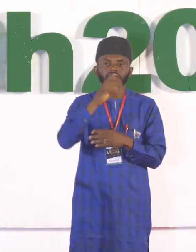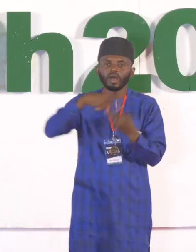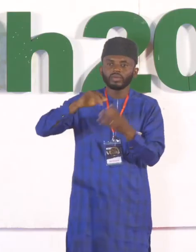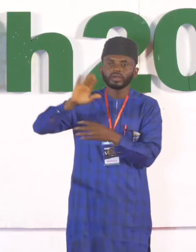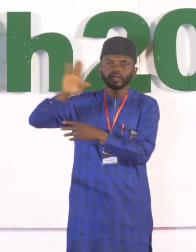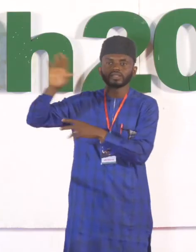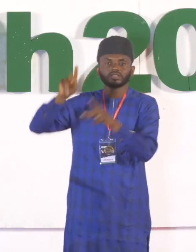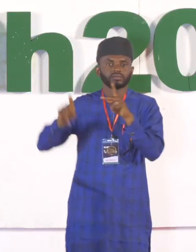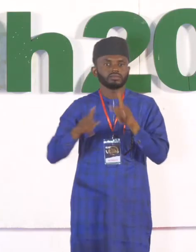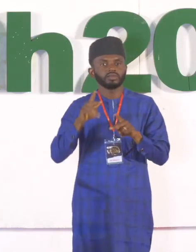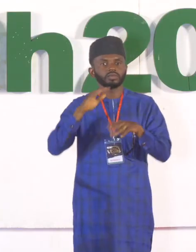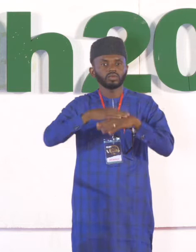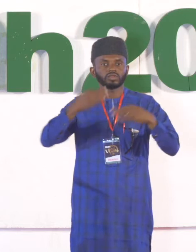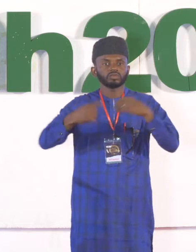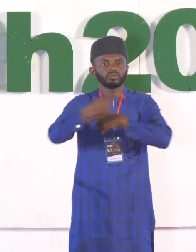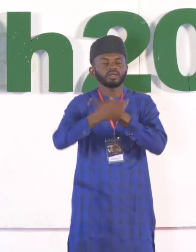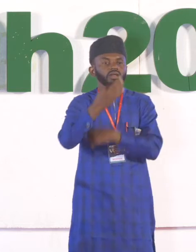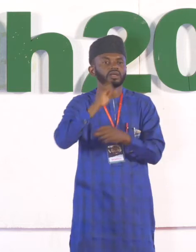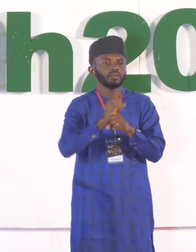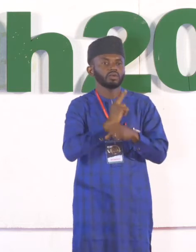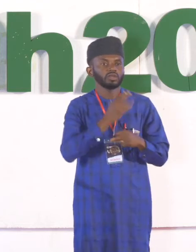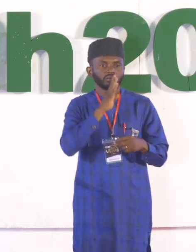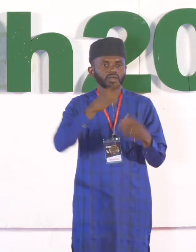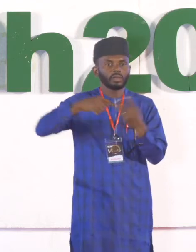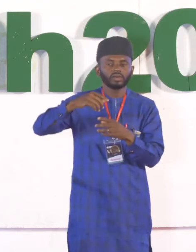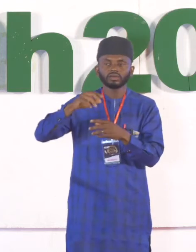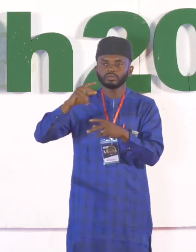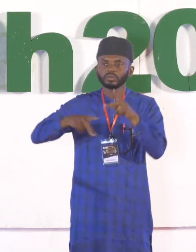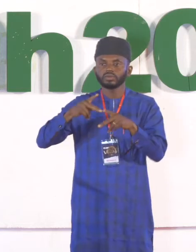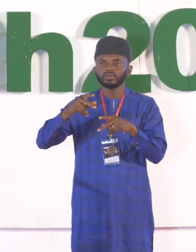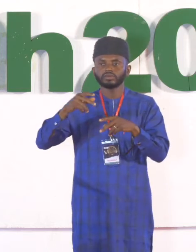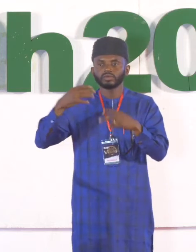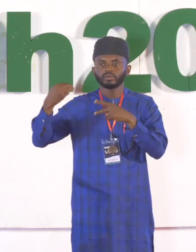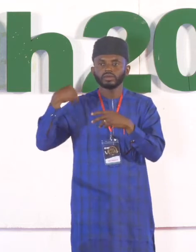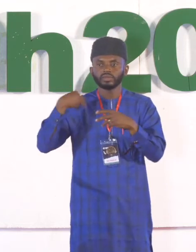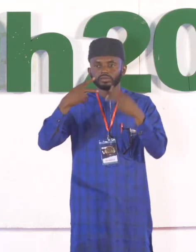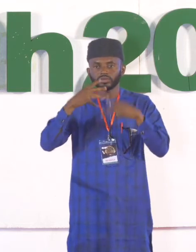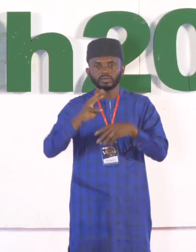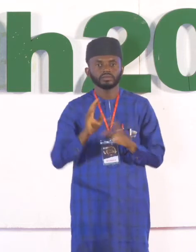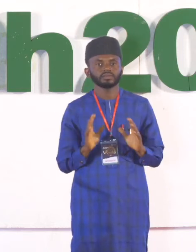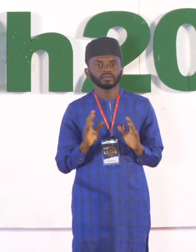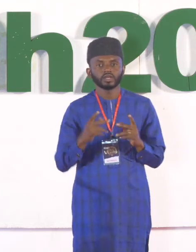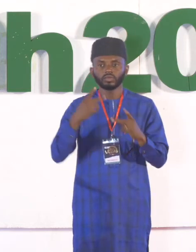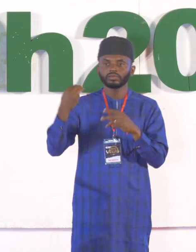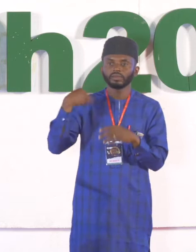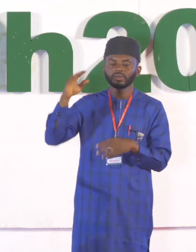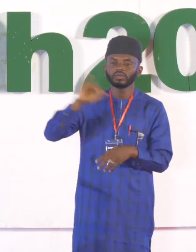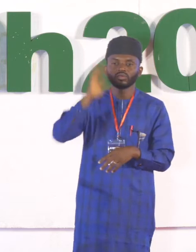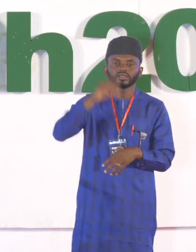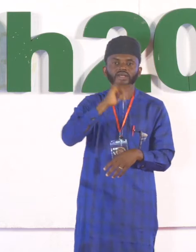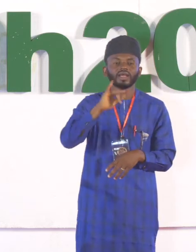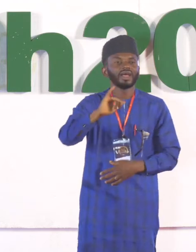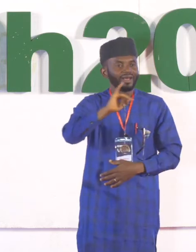Allah subhanahu wa ta'ala make us be among the ummah of Prophet Muhammad sallallahu alayhi wa sallam. Prophet Muhammad will say, I